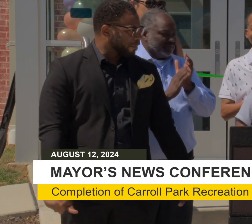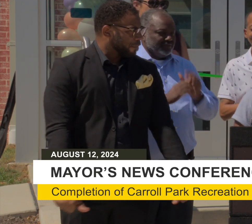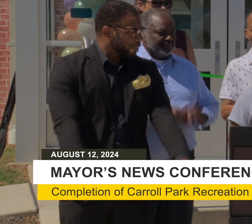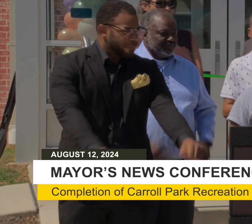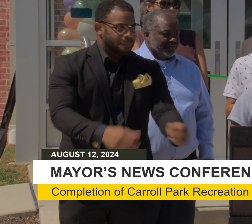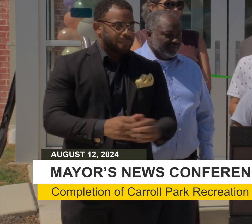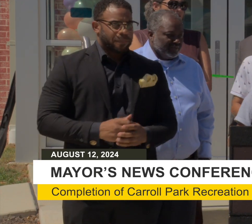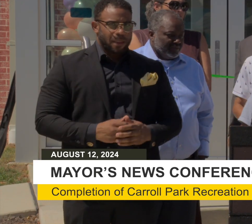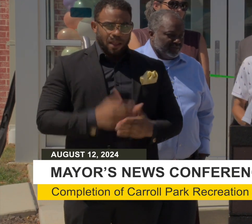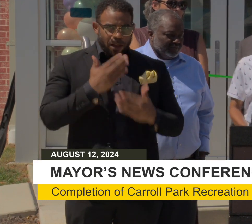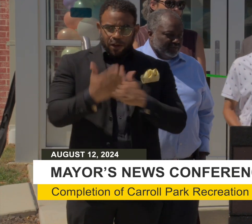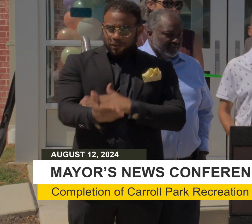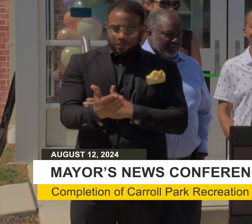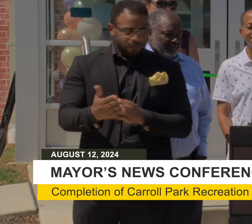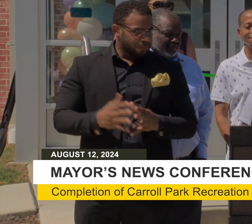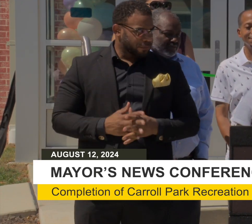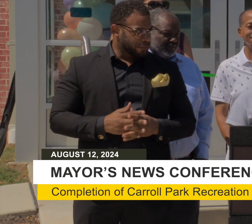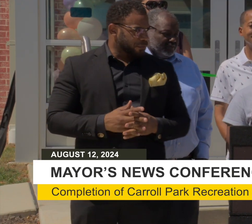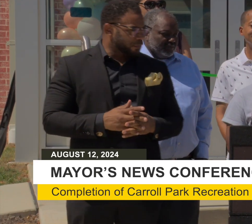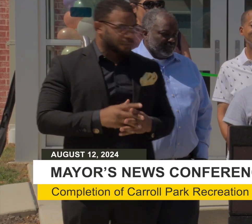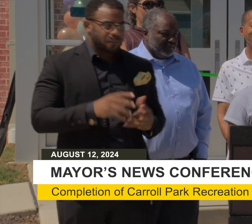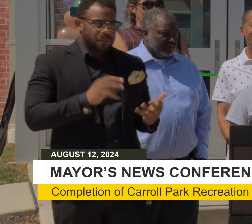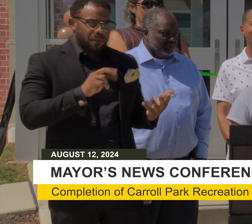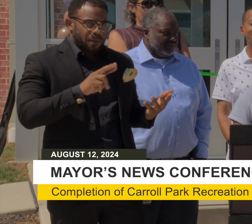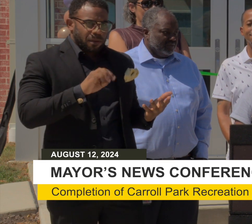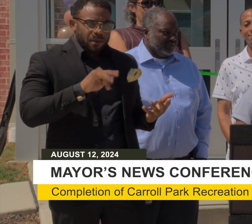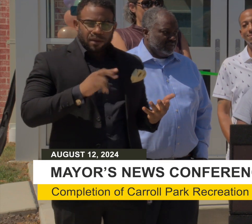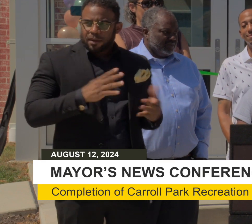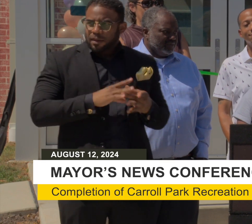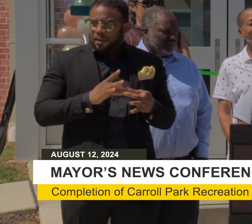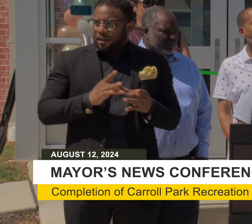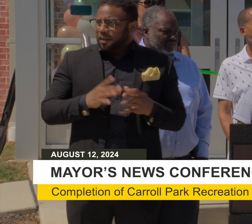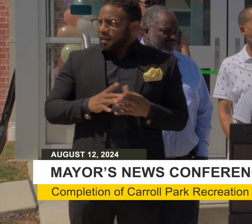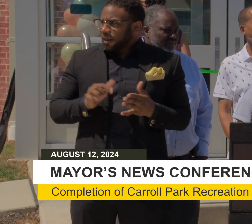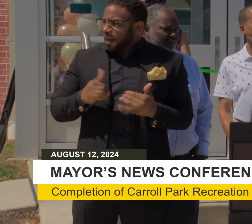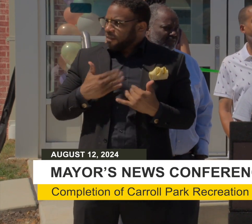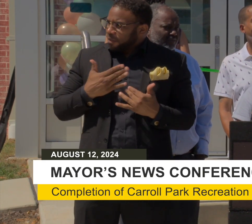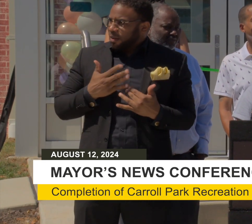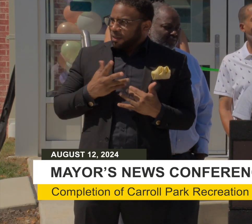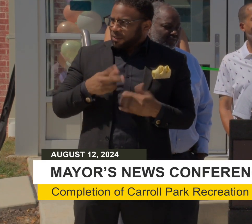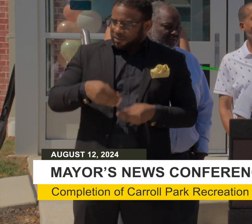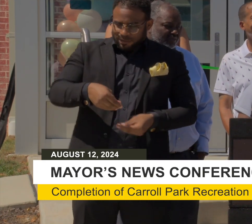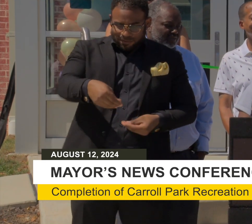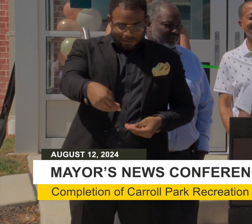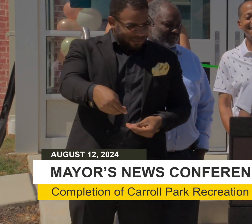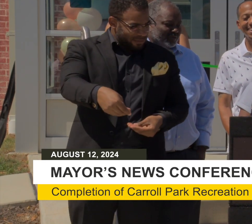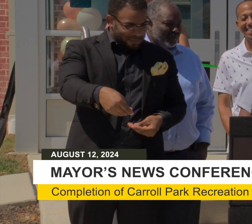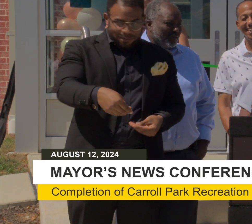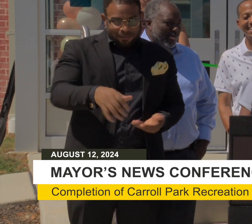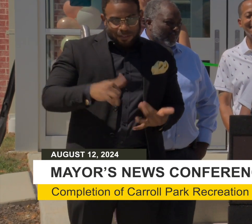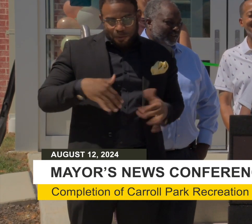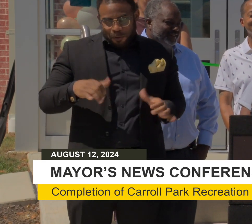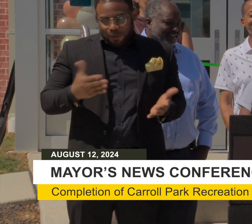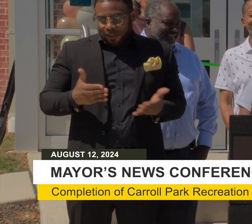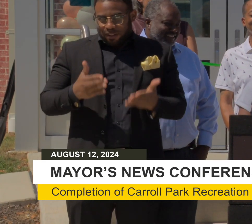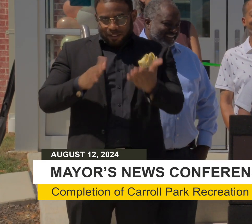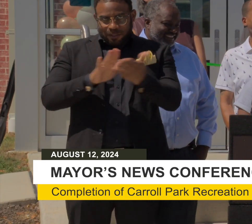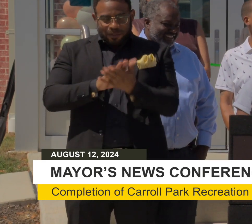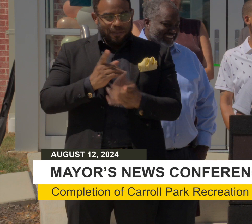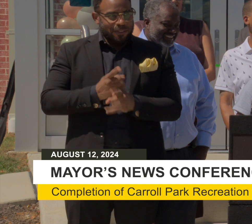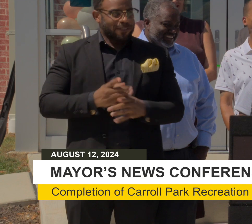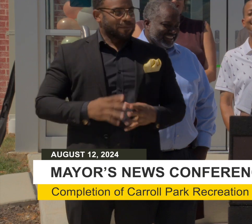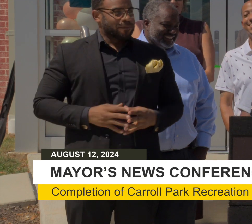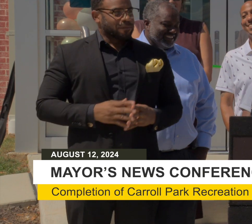Okay. Good morning. As Mr. Smith said, I have my clipboard because that's what we do here at school,